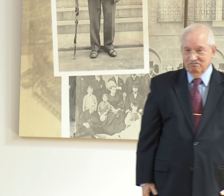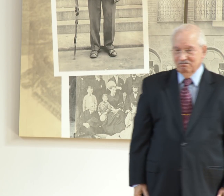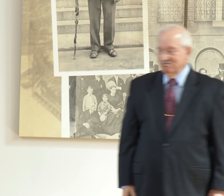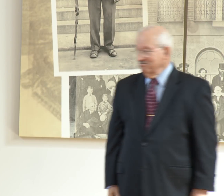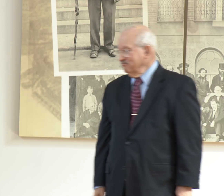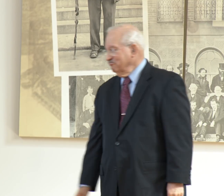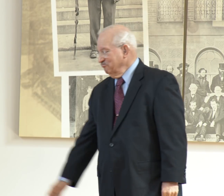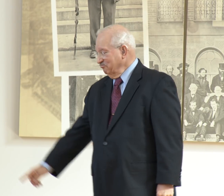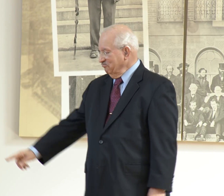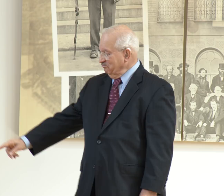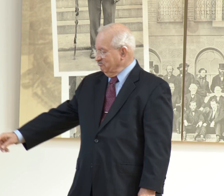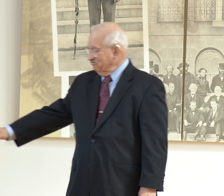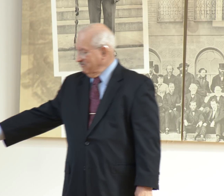much.